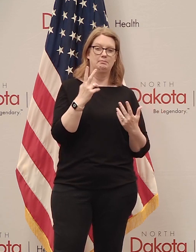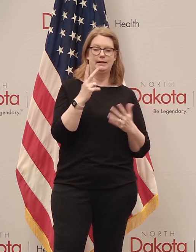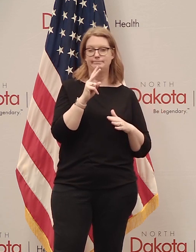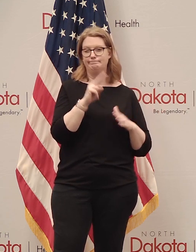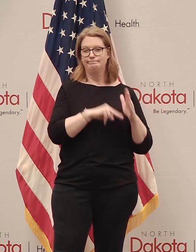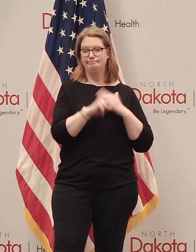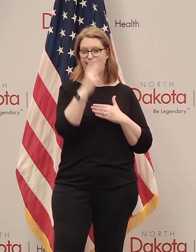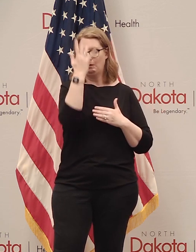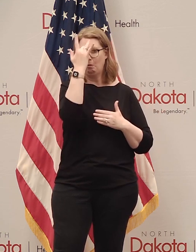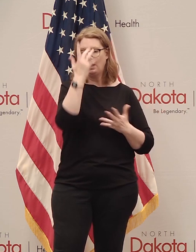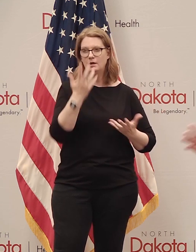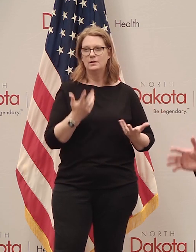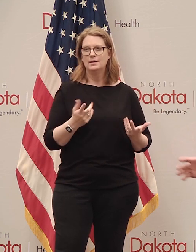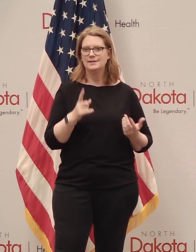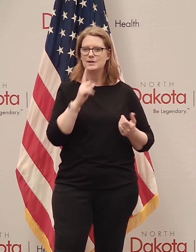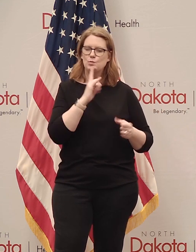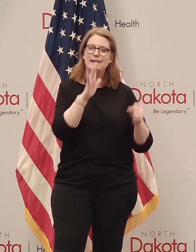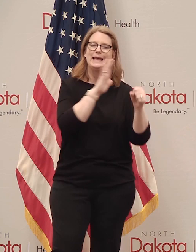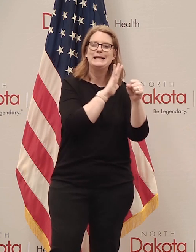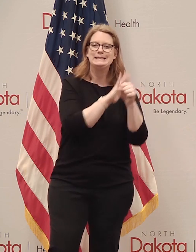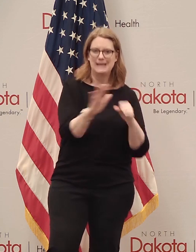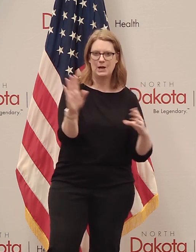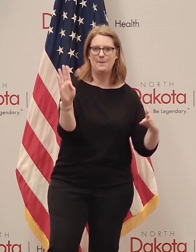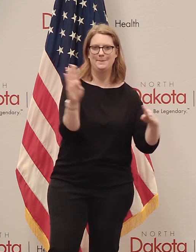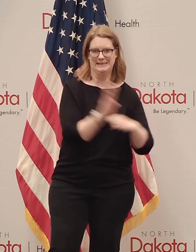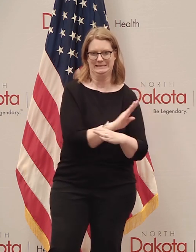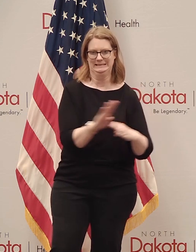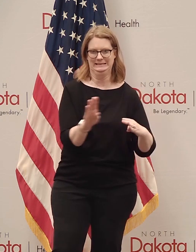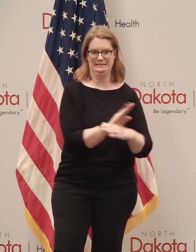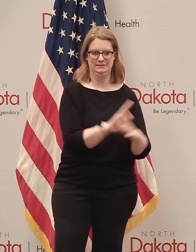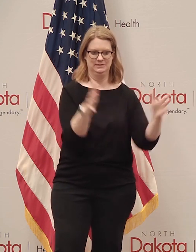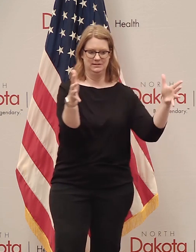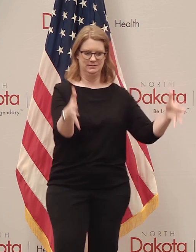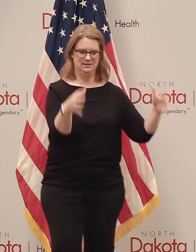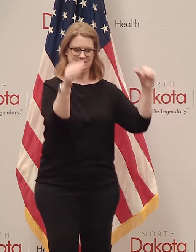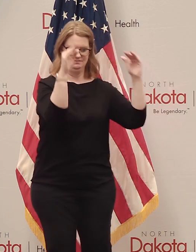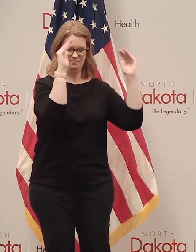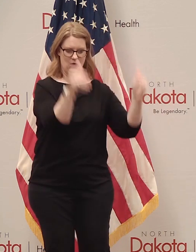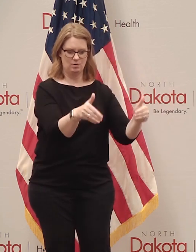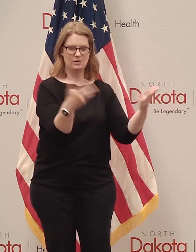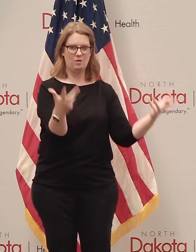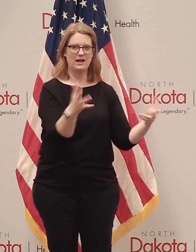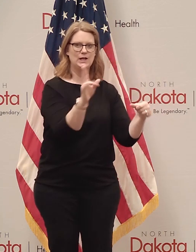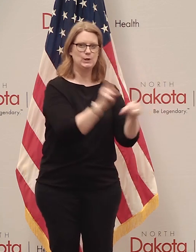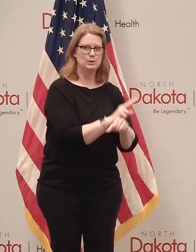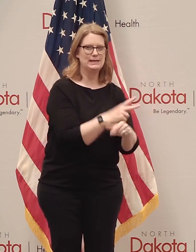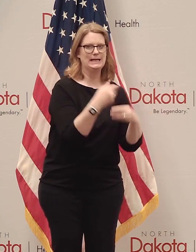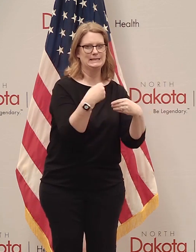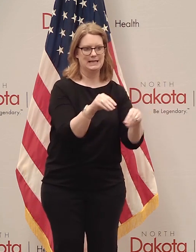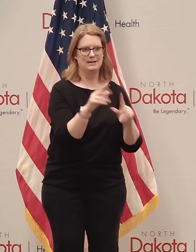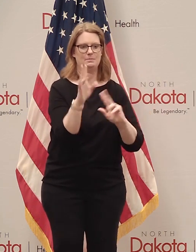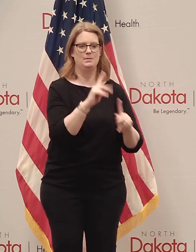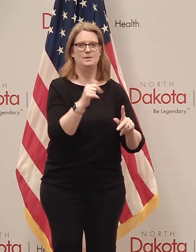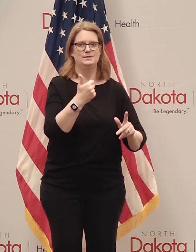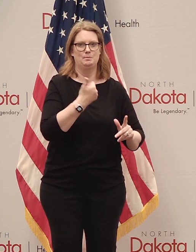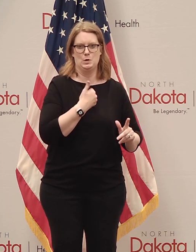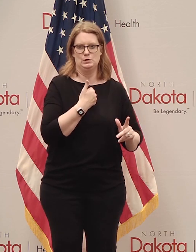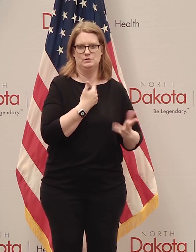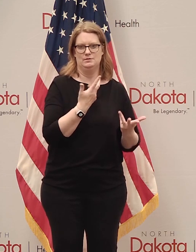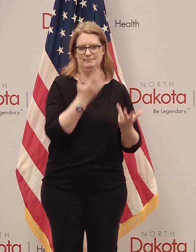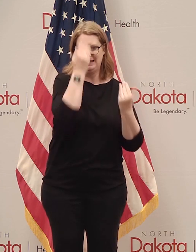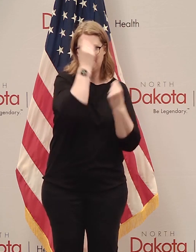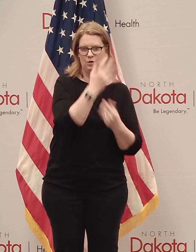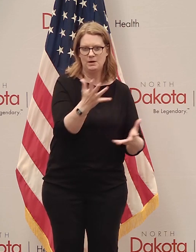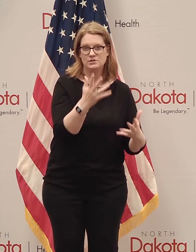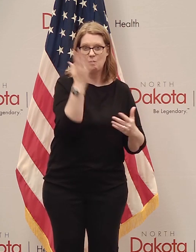entire industries built around using and selling people's personal data for